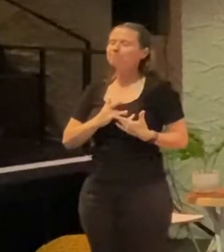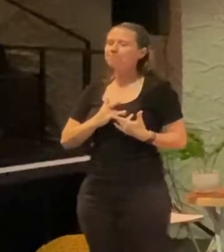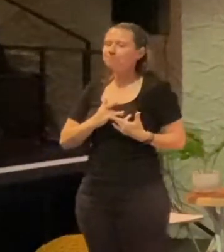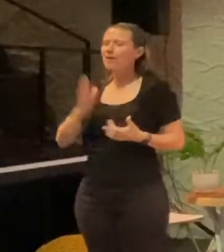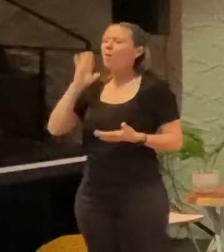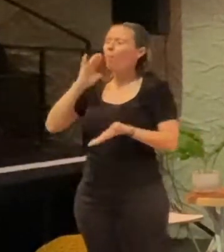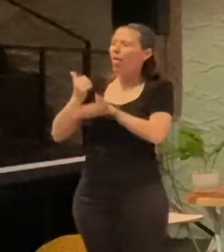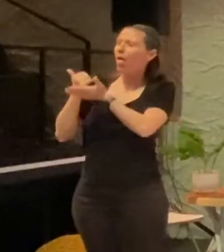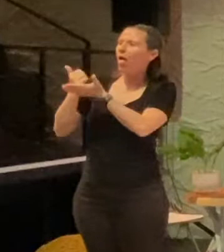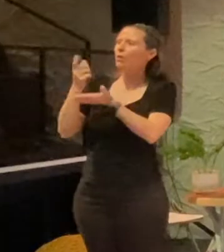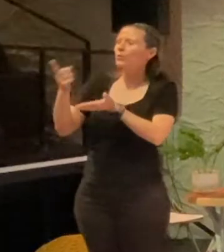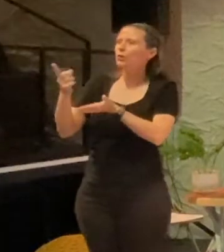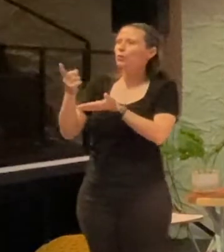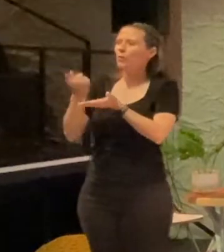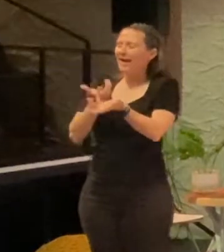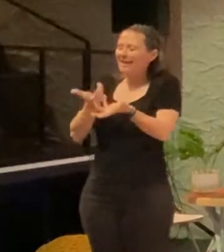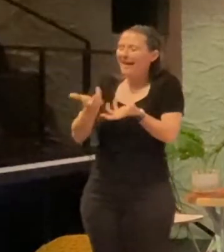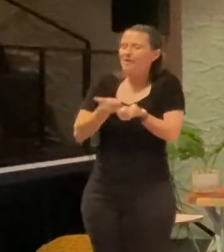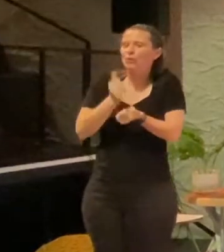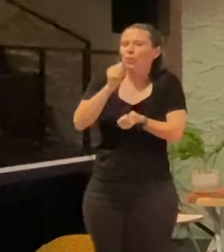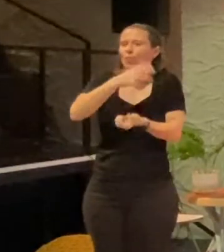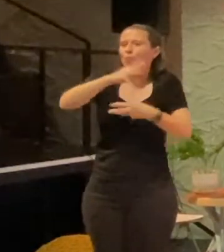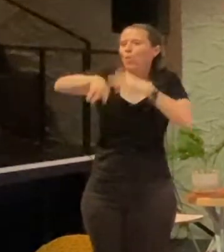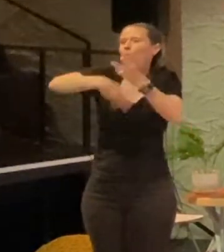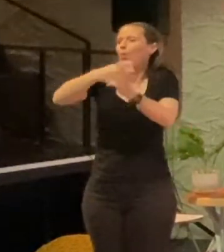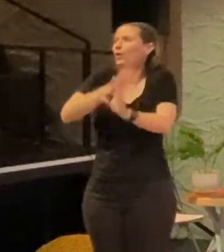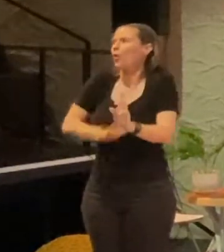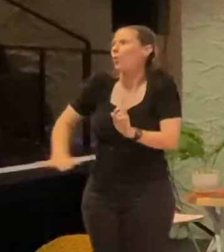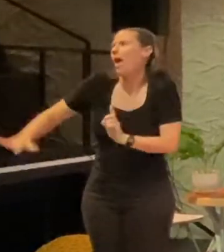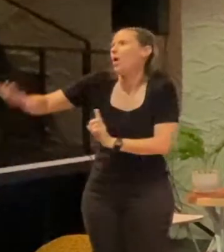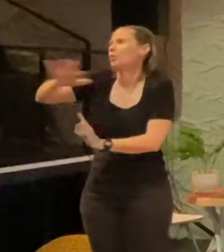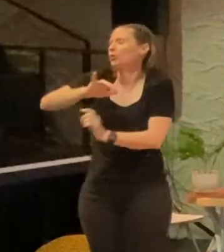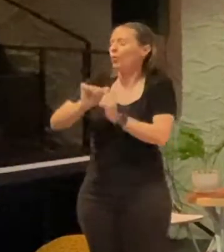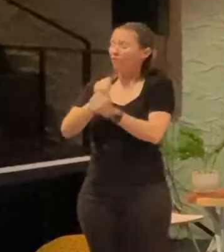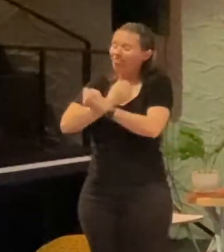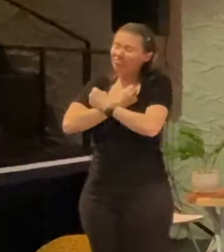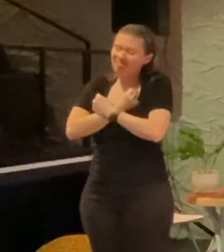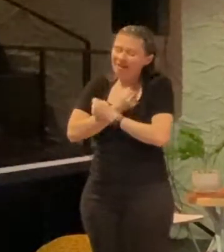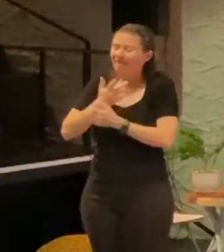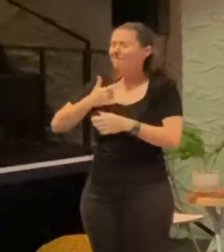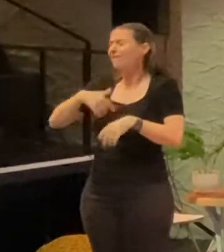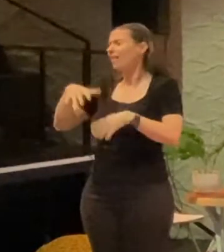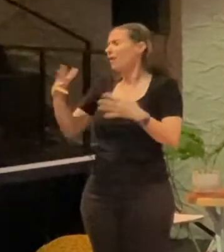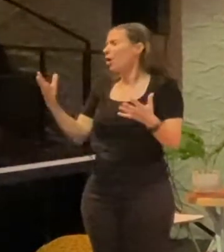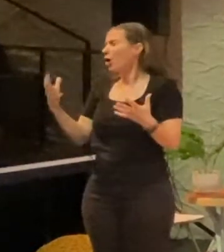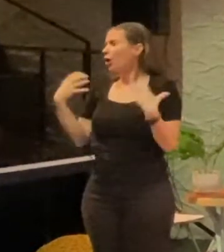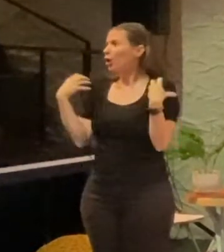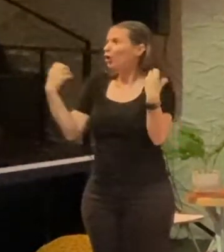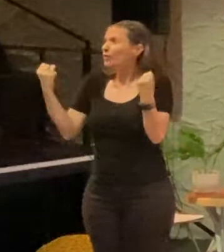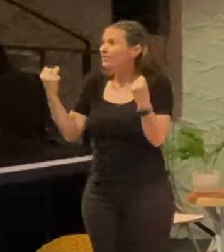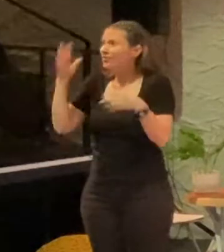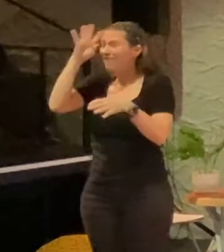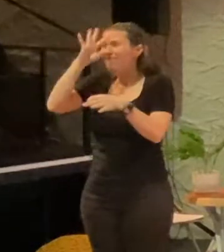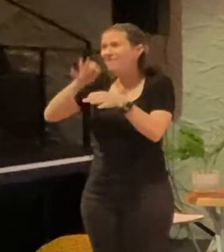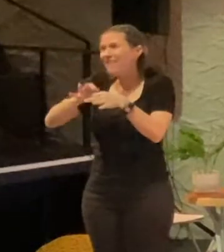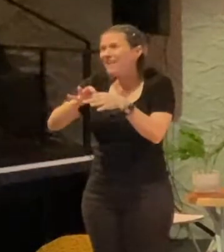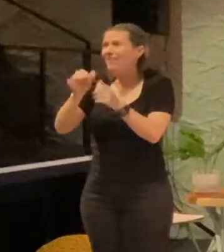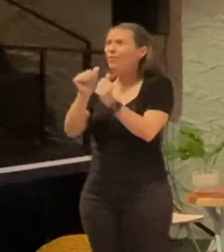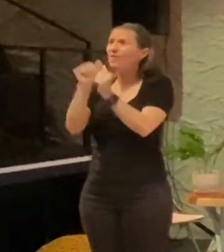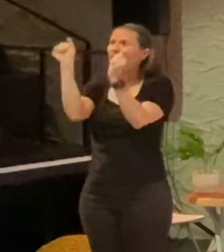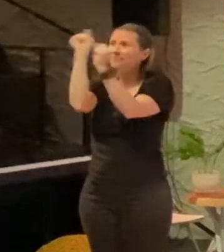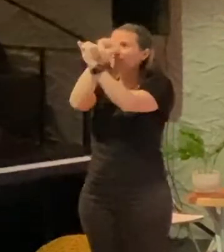that will help you to engage with the world around you as Jesus did, with love and with courage and with faith and with